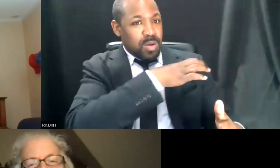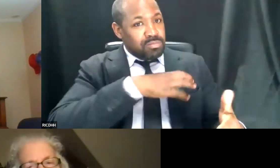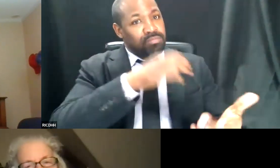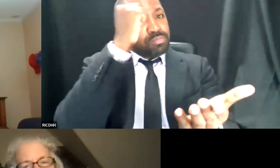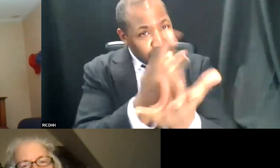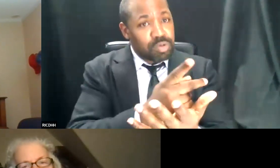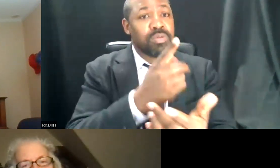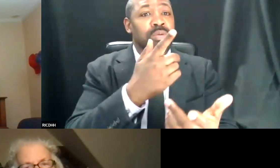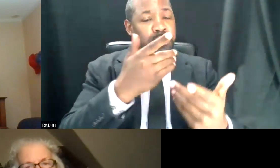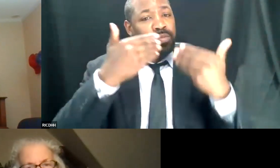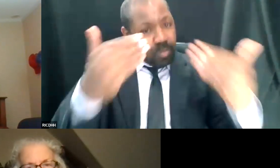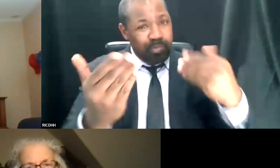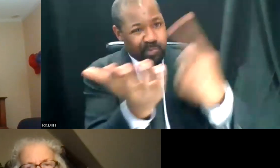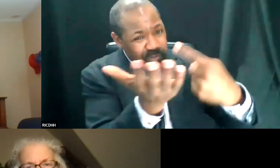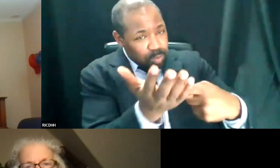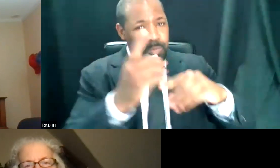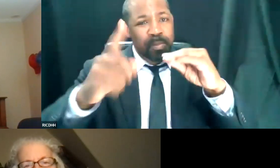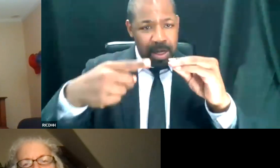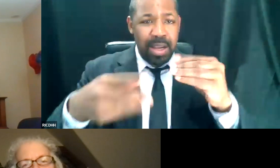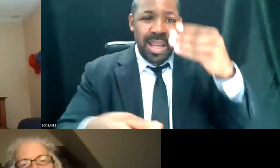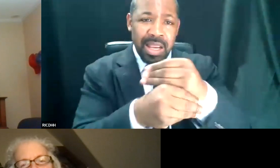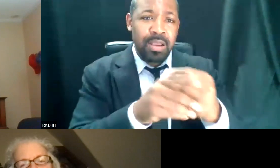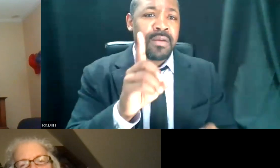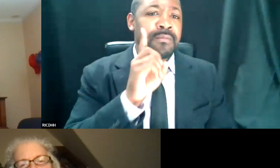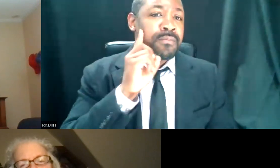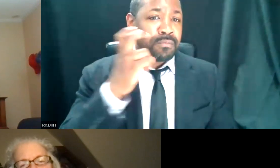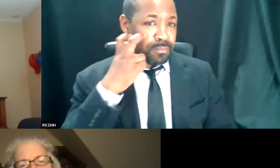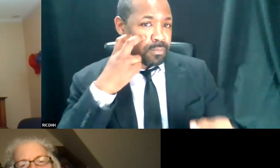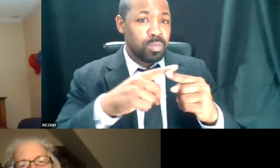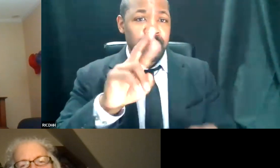So I'm going to be working with the commissioners. I want to have